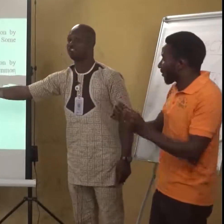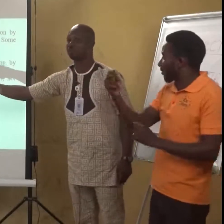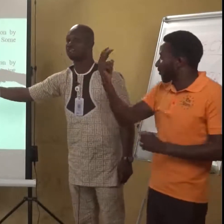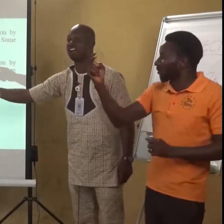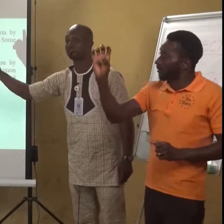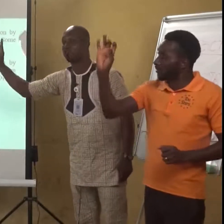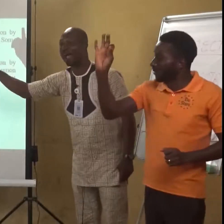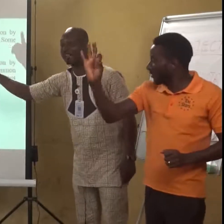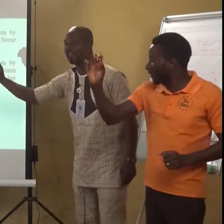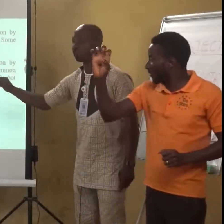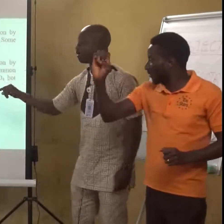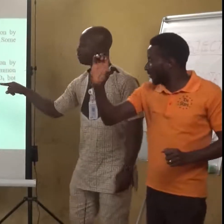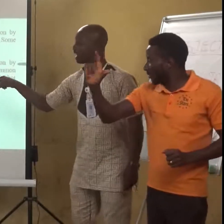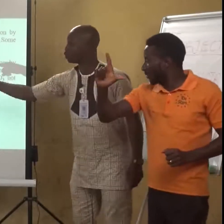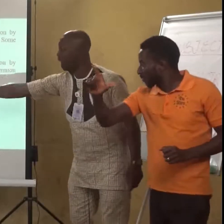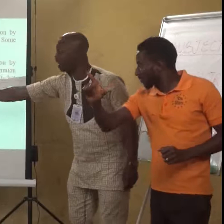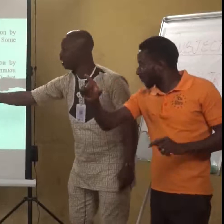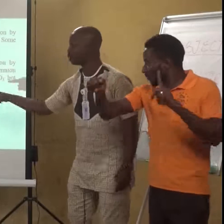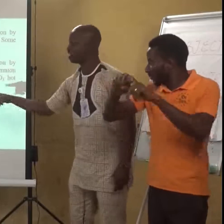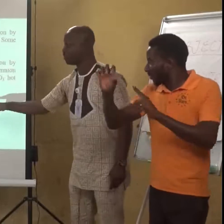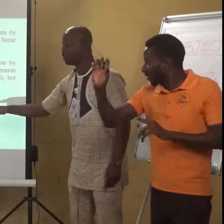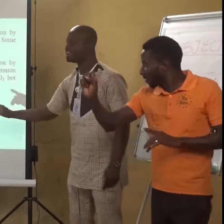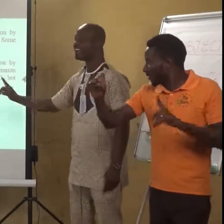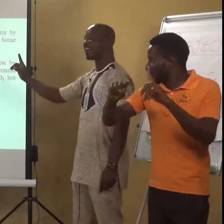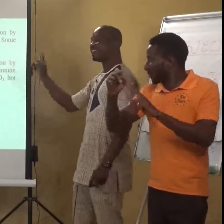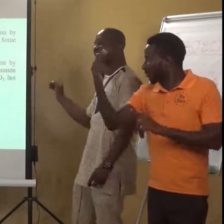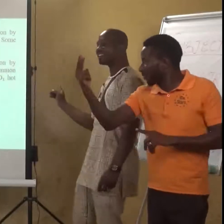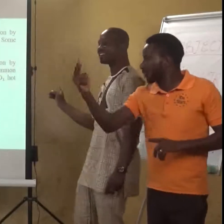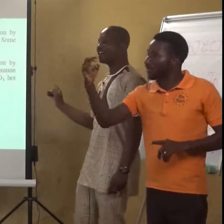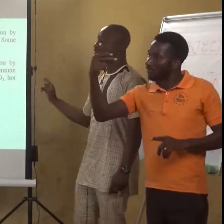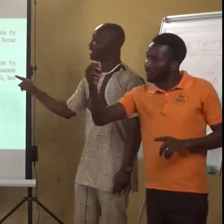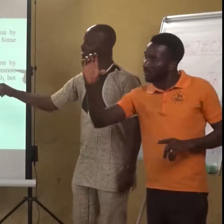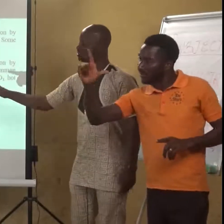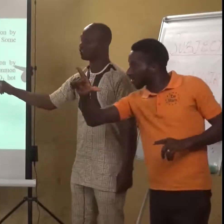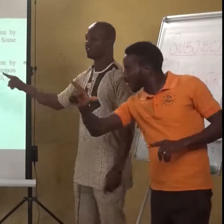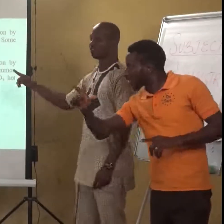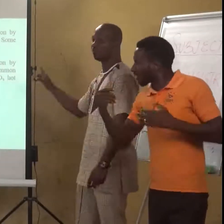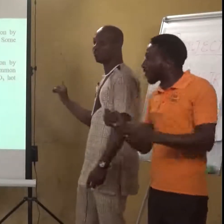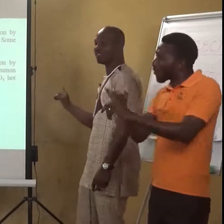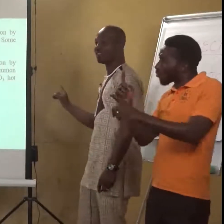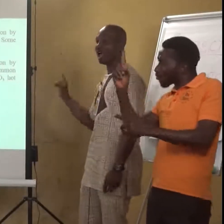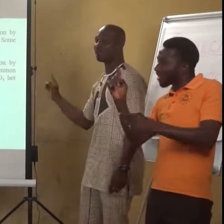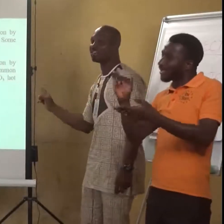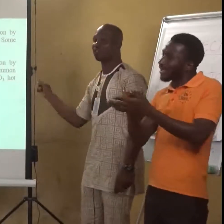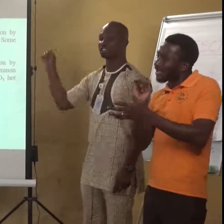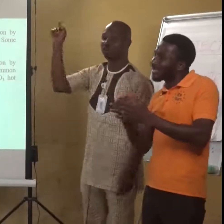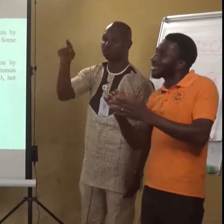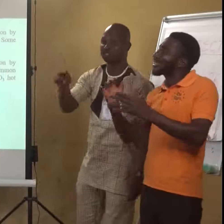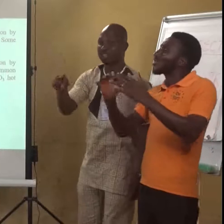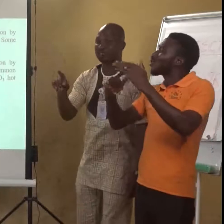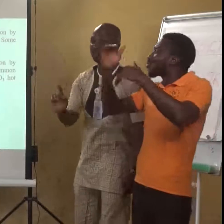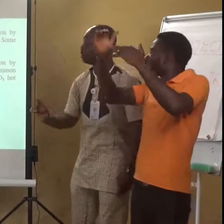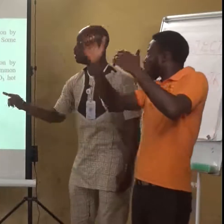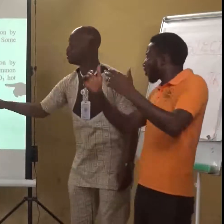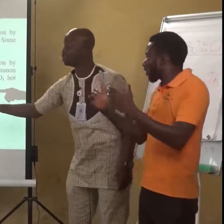number is +1. So from +1 to 0, there is an increase. So that is the oxidation process. And because it's the oxidation process,